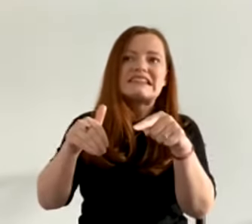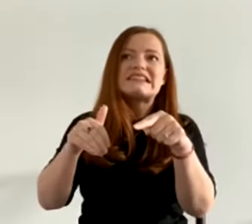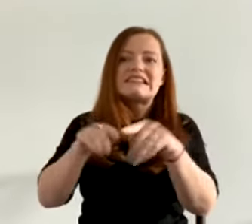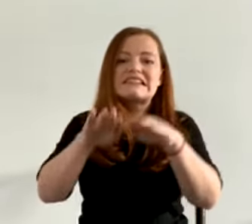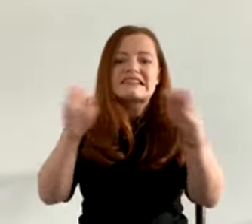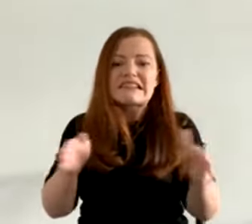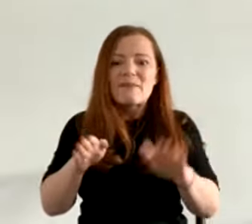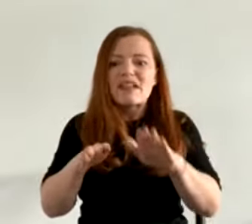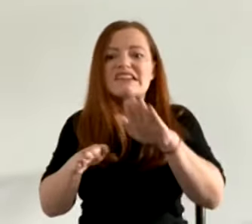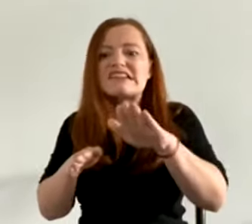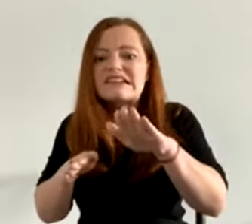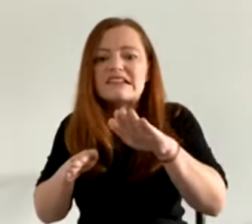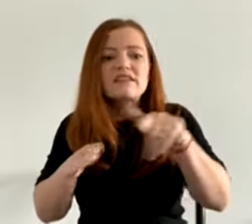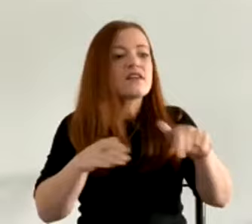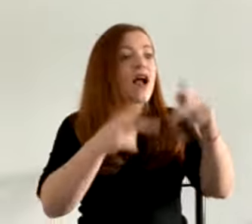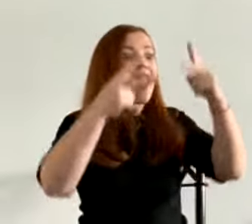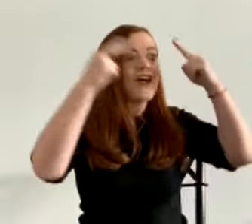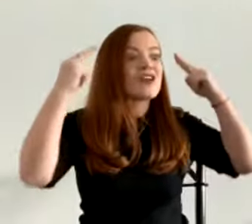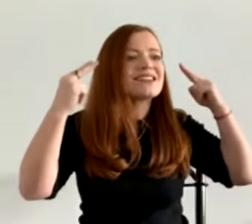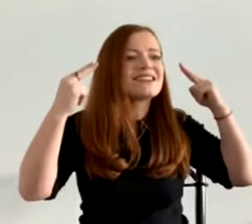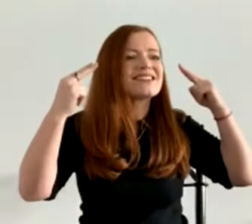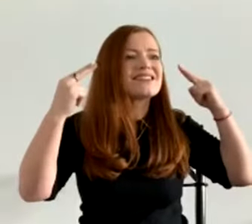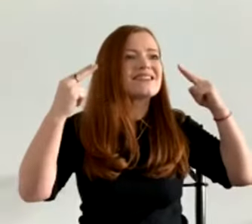hairdresser, the salon washed in